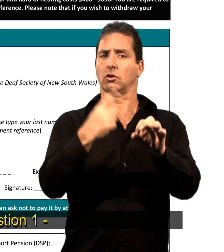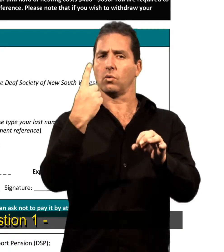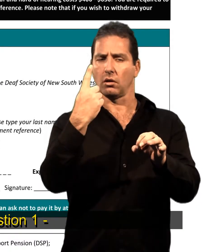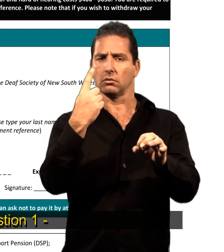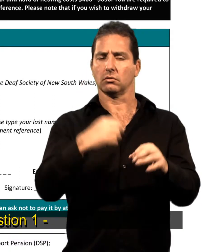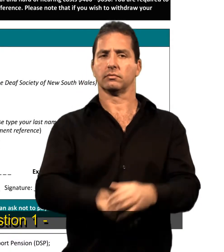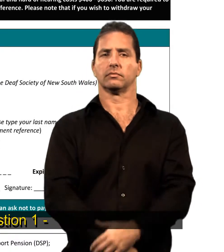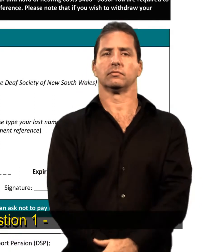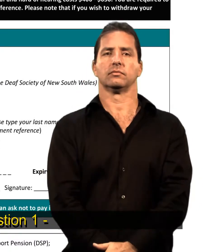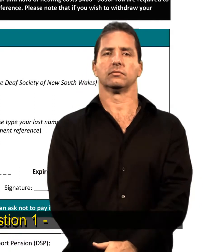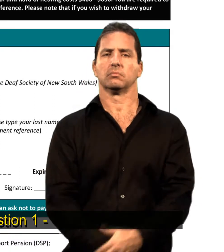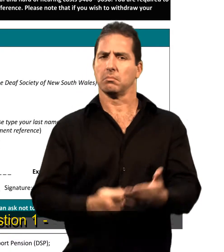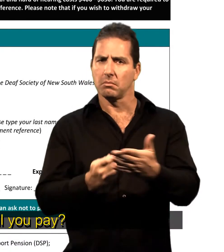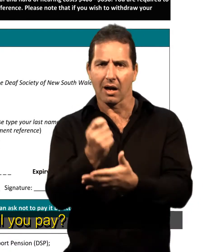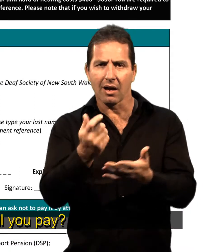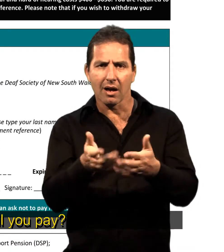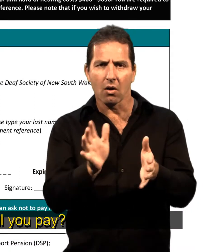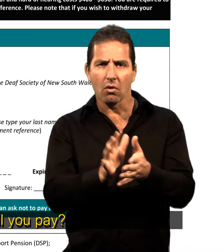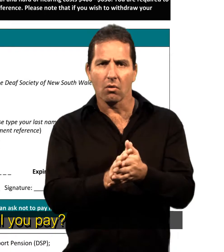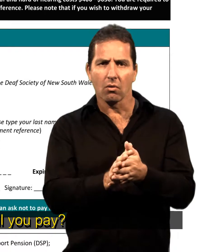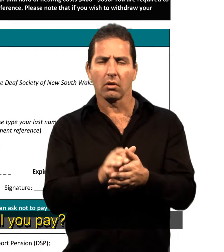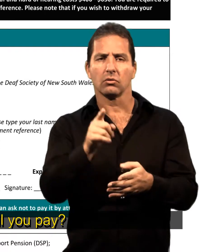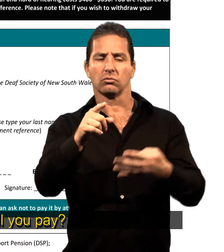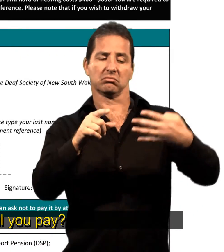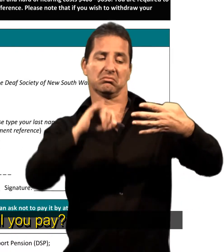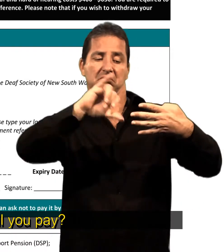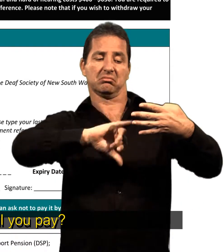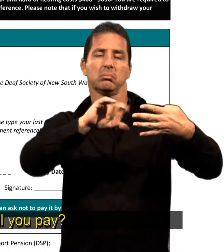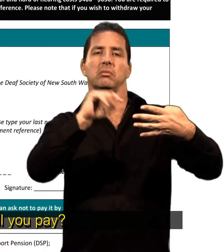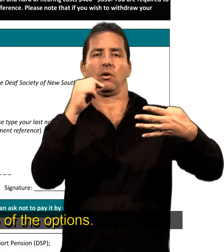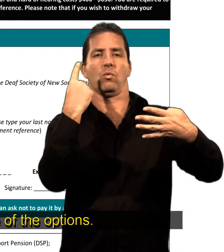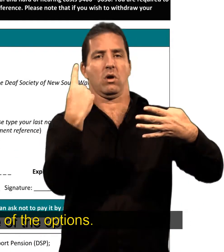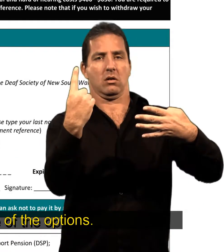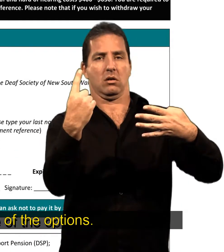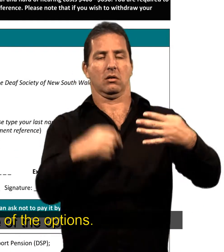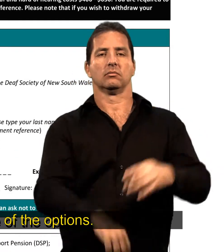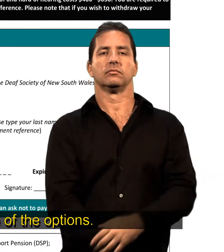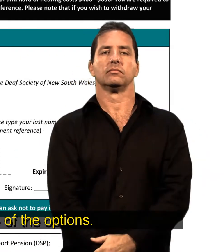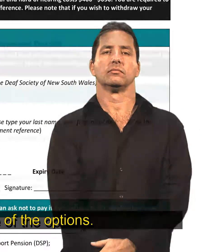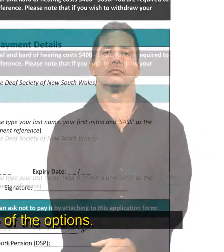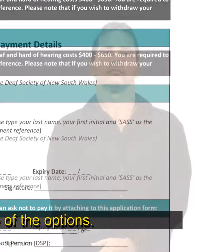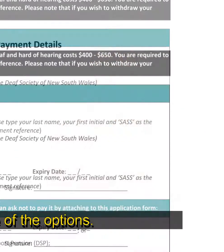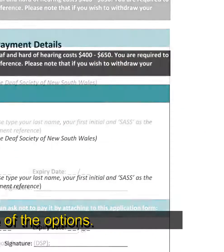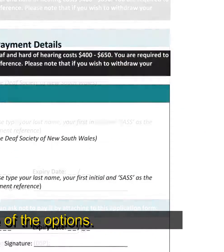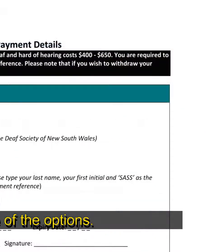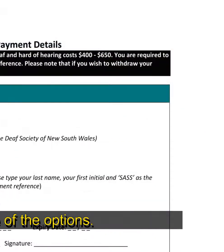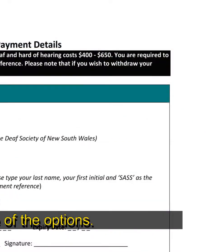Question 1. How will you pay? Choose one of the options.